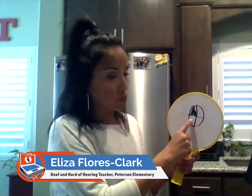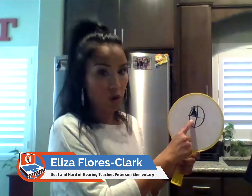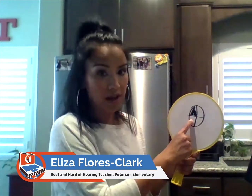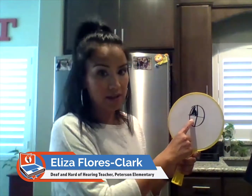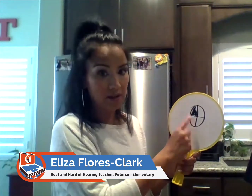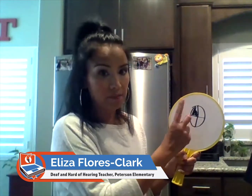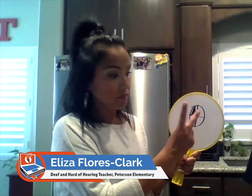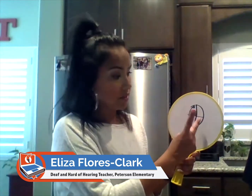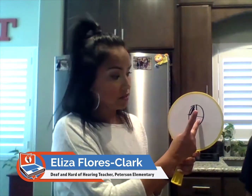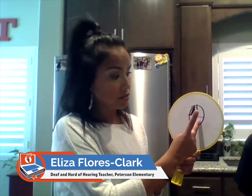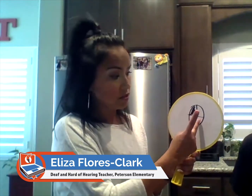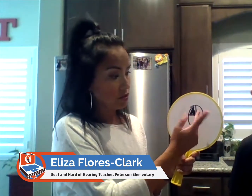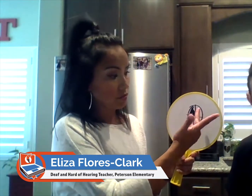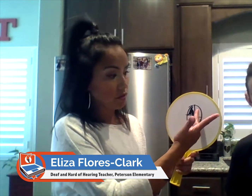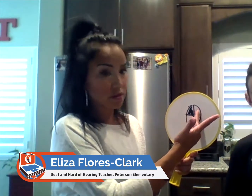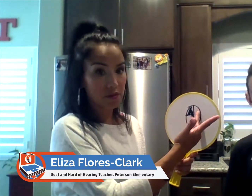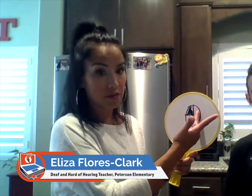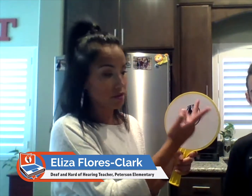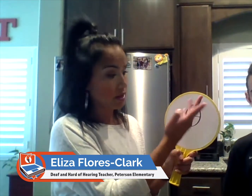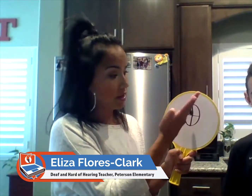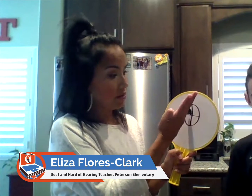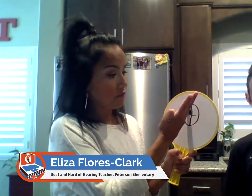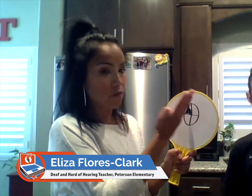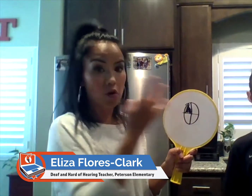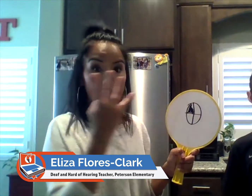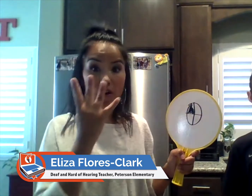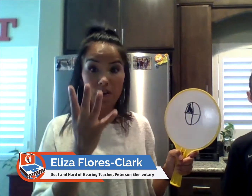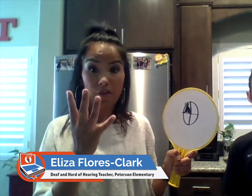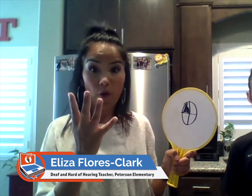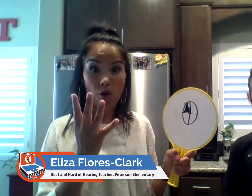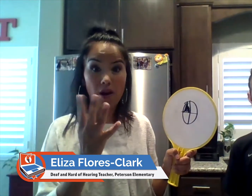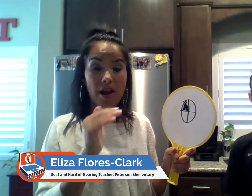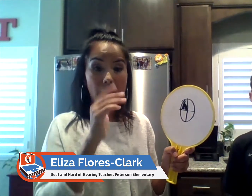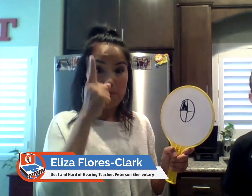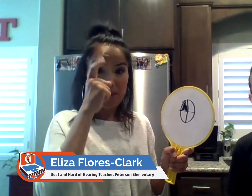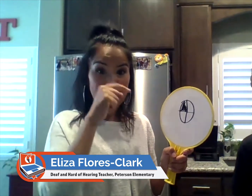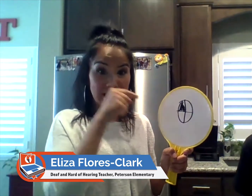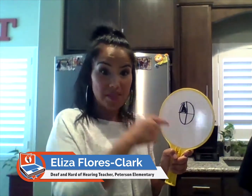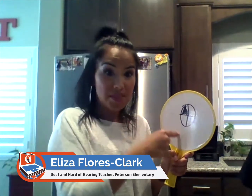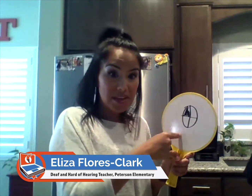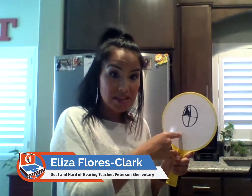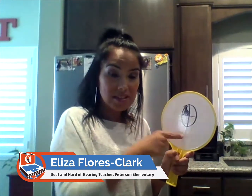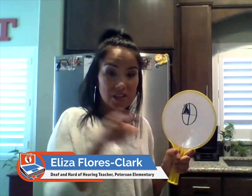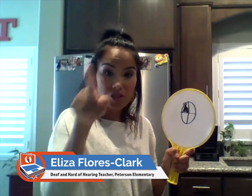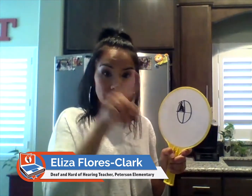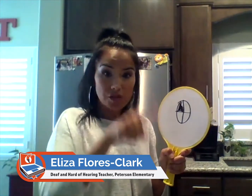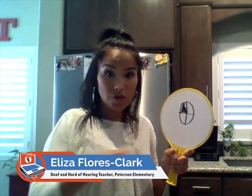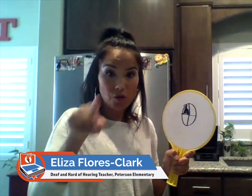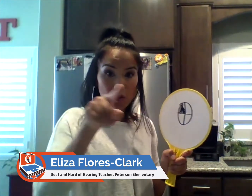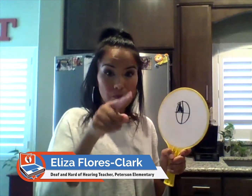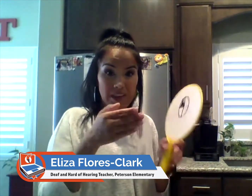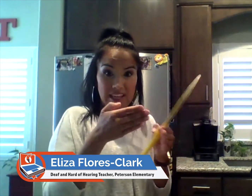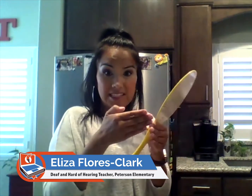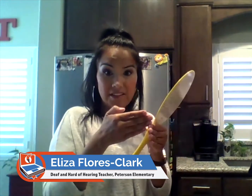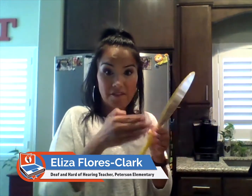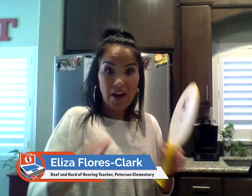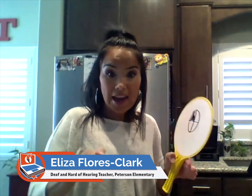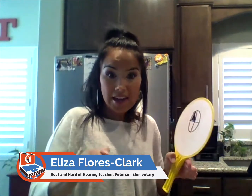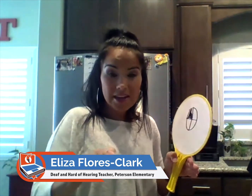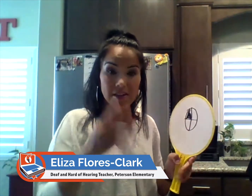1, 2, 3, 4. 4. Because this circle is divided into